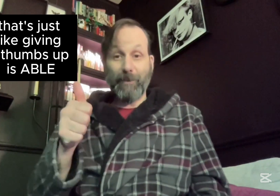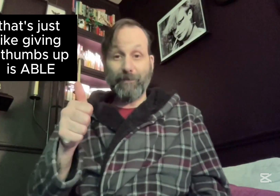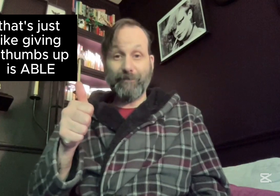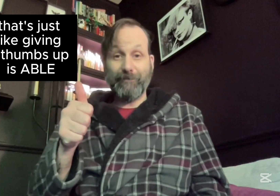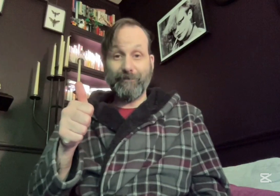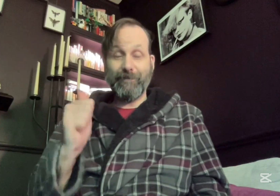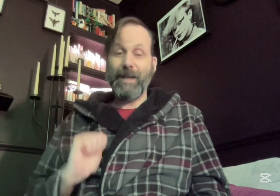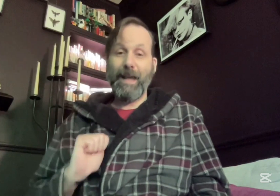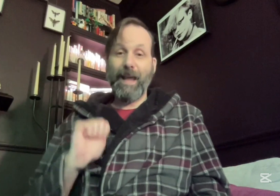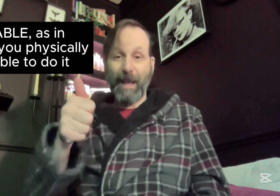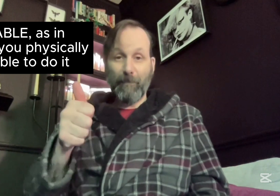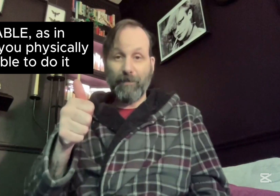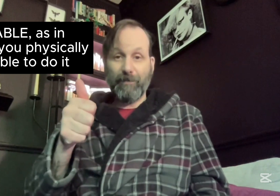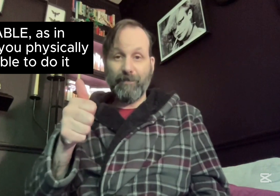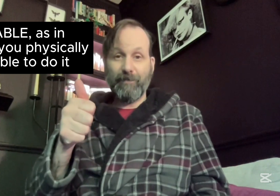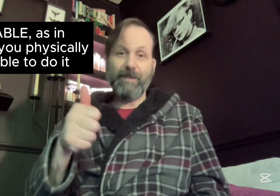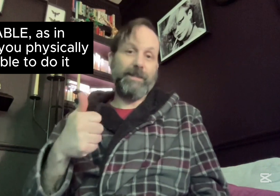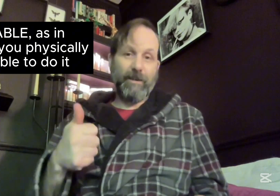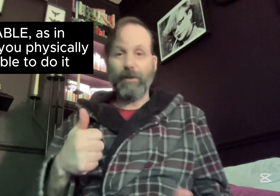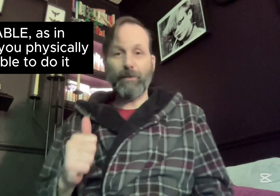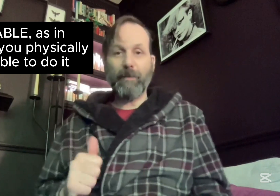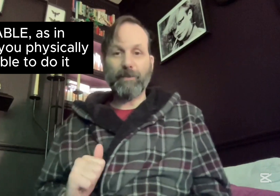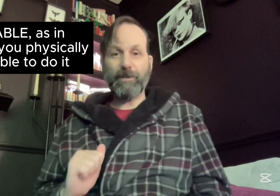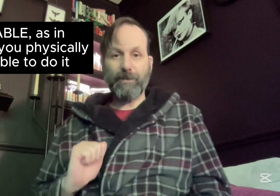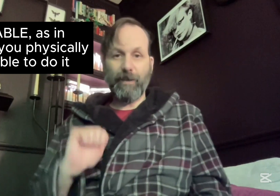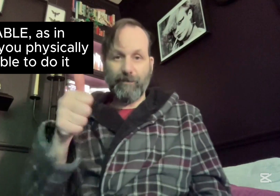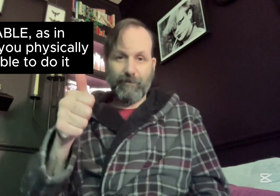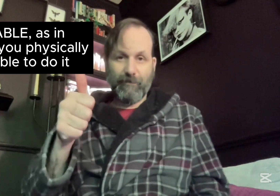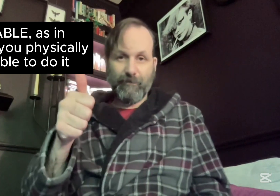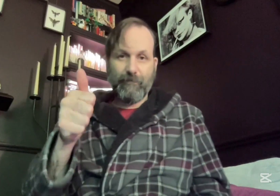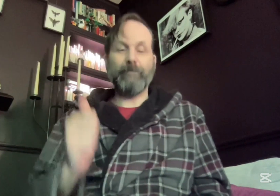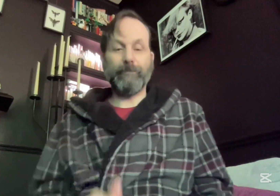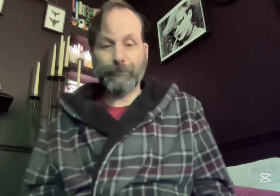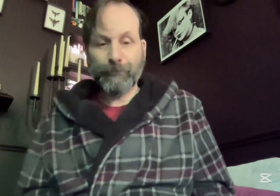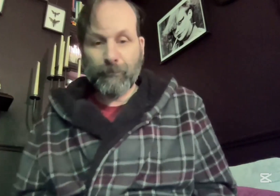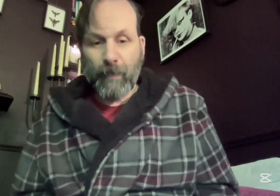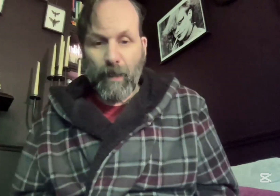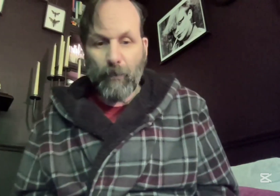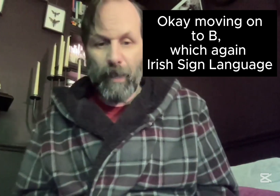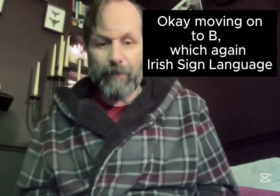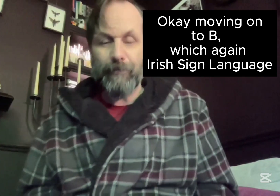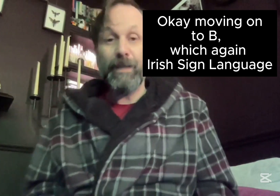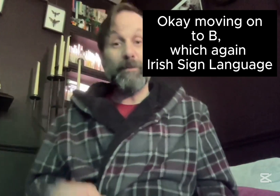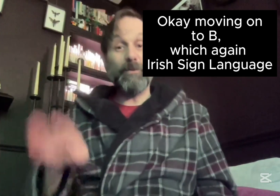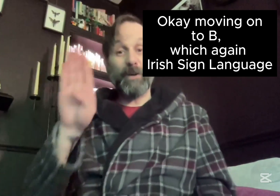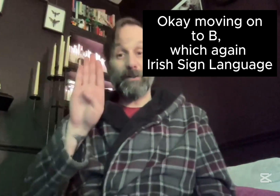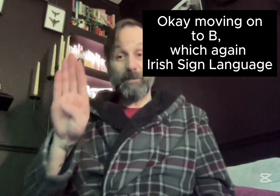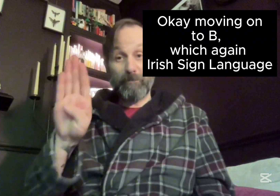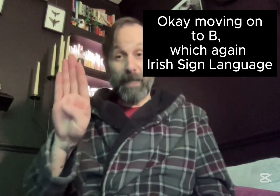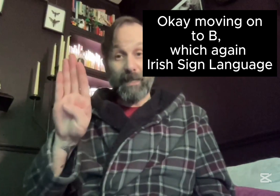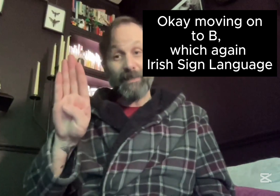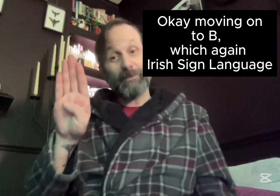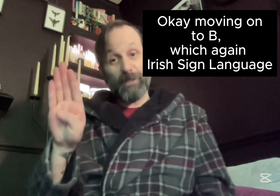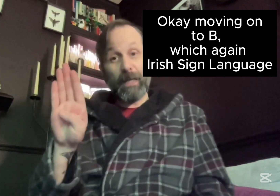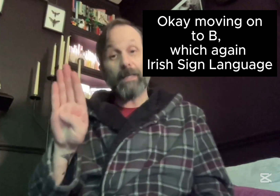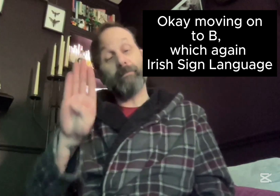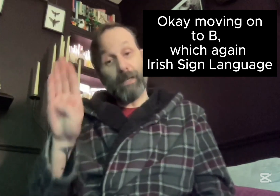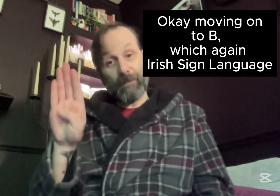able. Able, as in, are you able to do it? Okay, moving on to B, which again, Irish